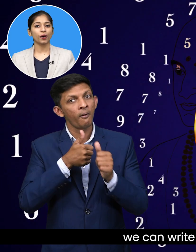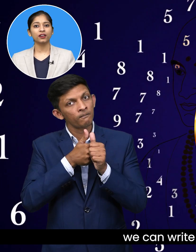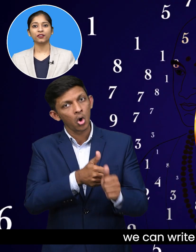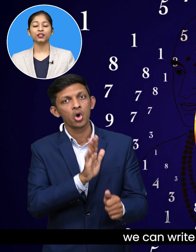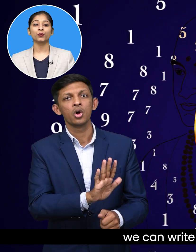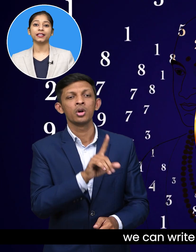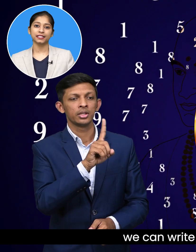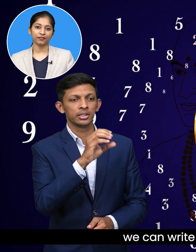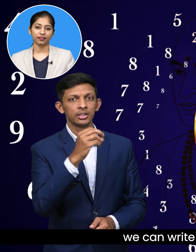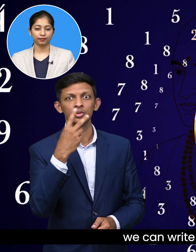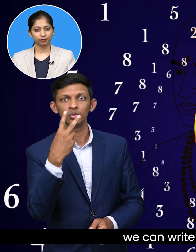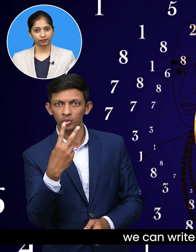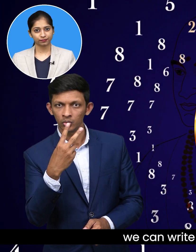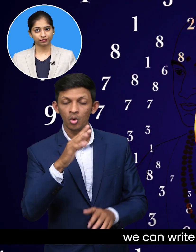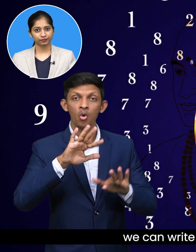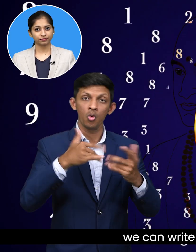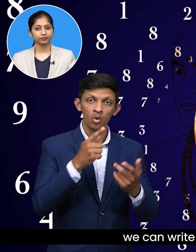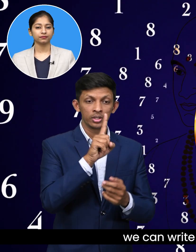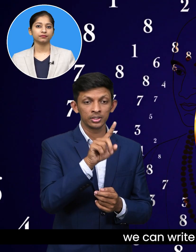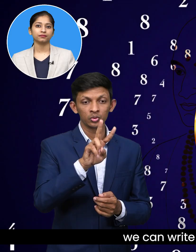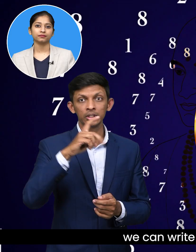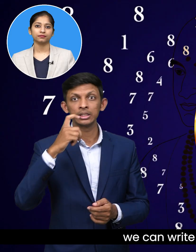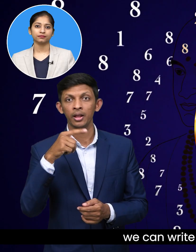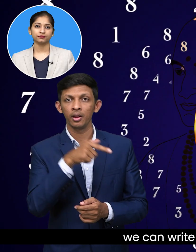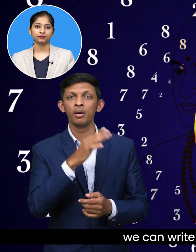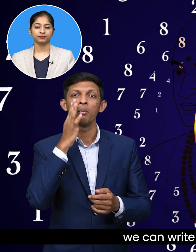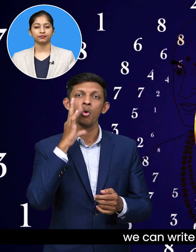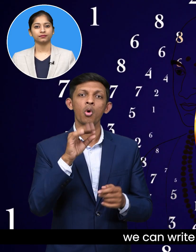or 127.